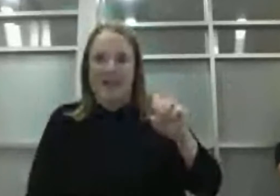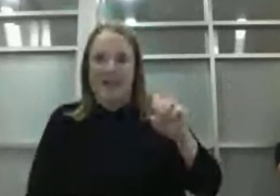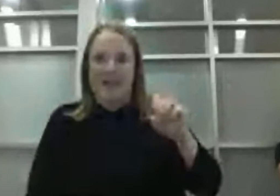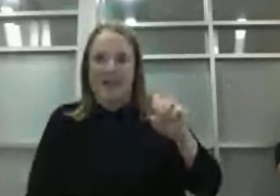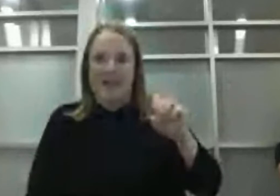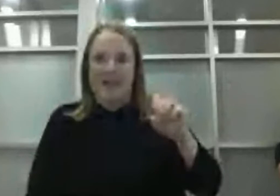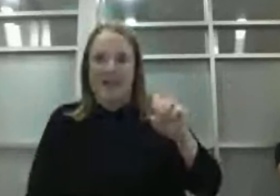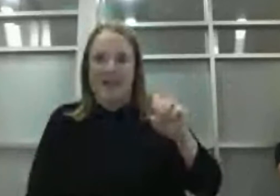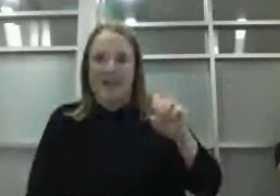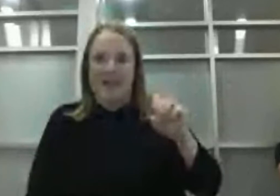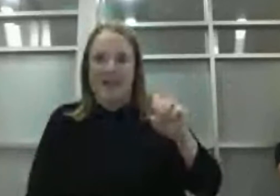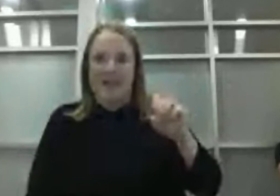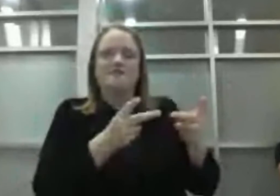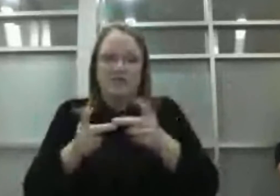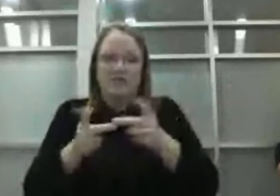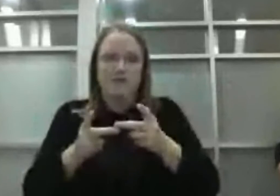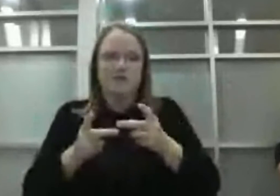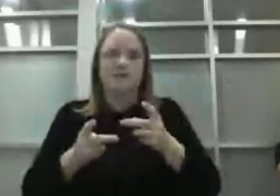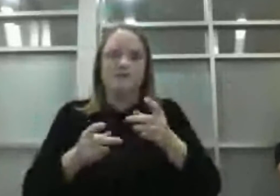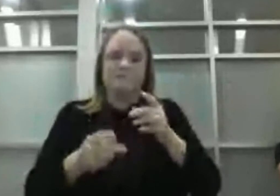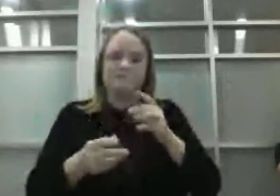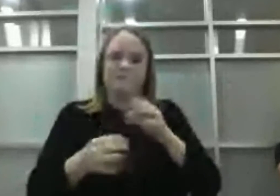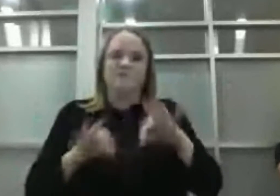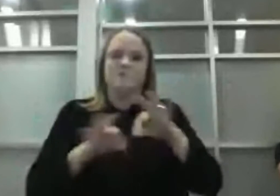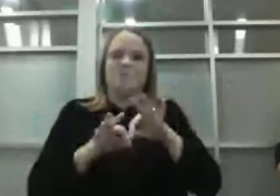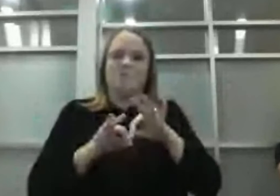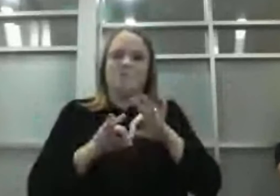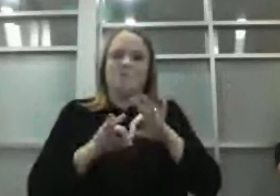to specify options to functions.